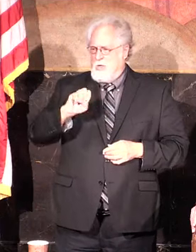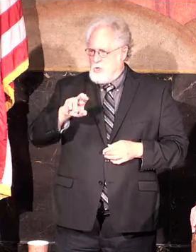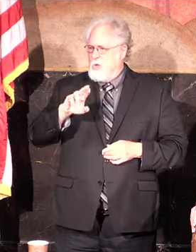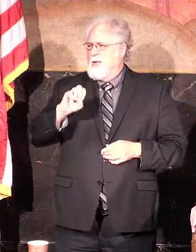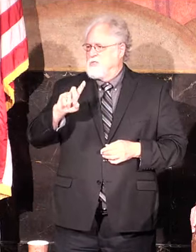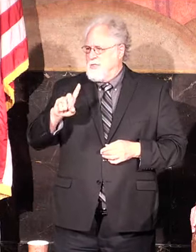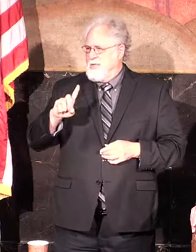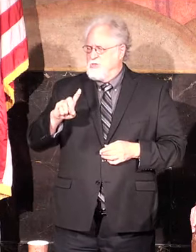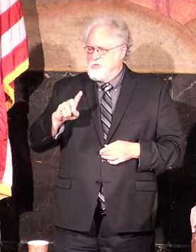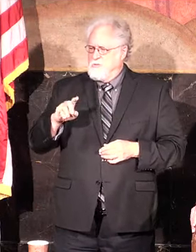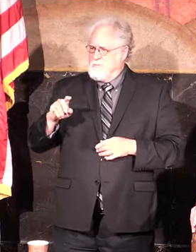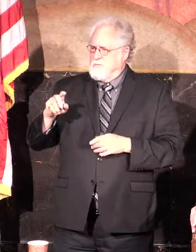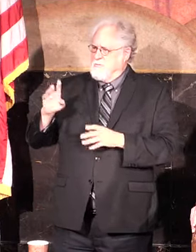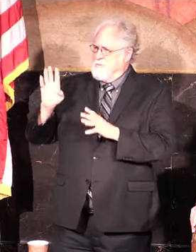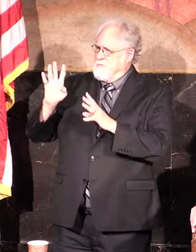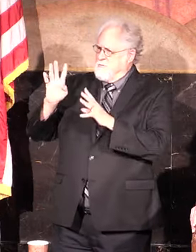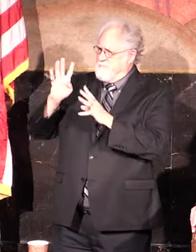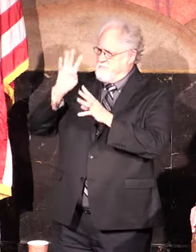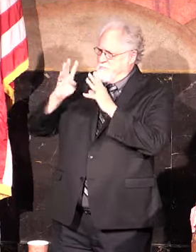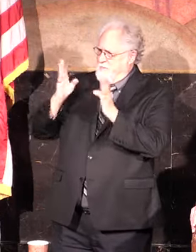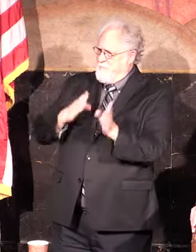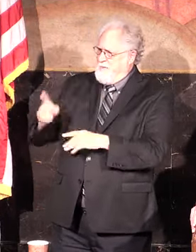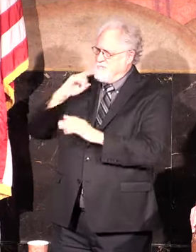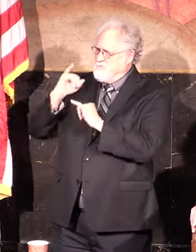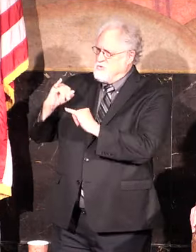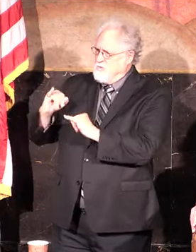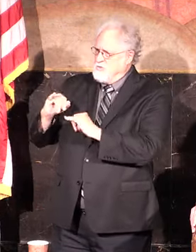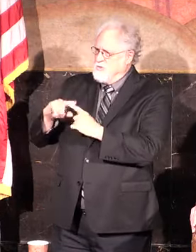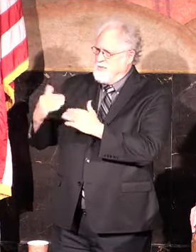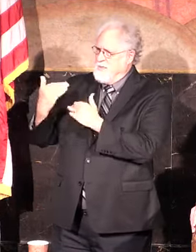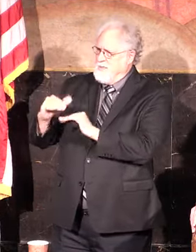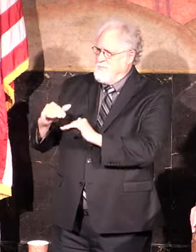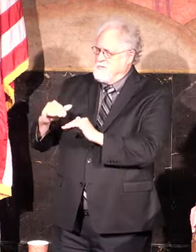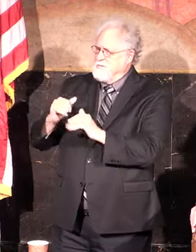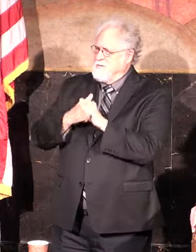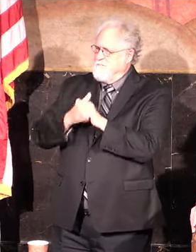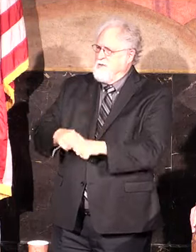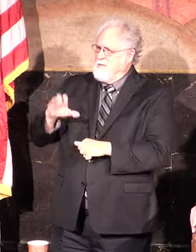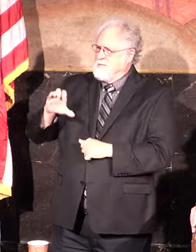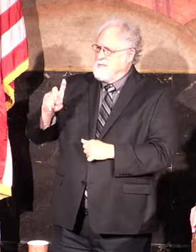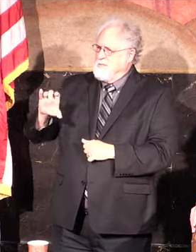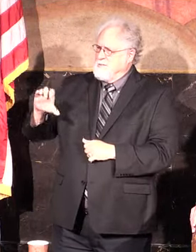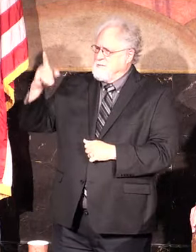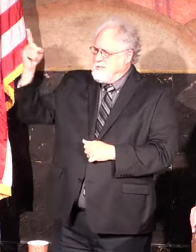to come up with a plan to deliver instruction that comports with the CDC guidelines.